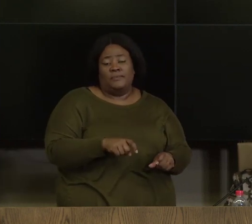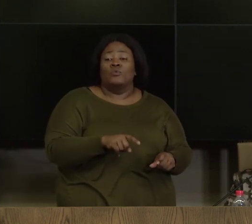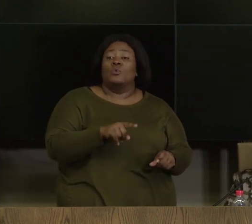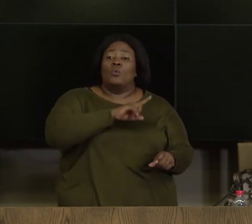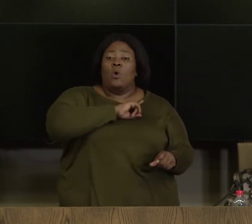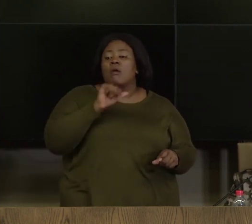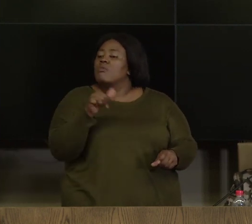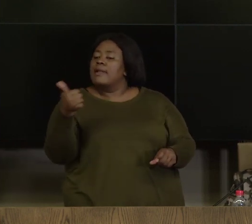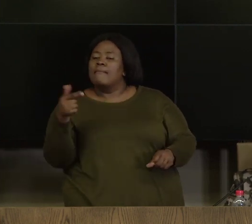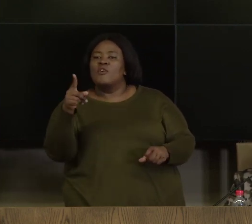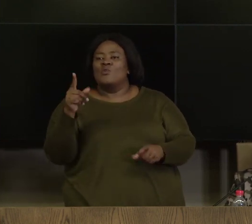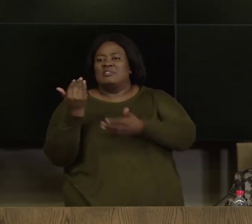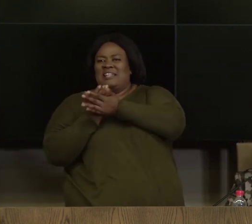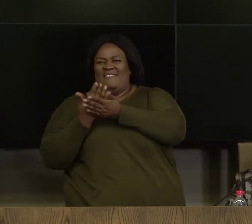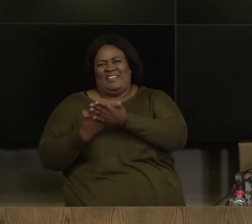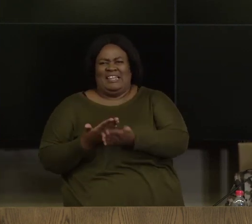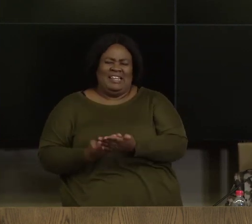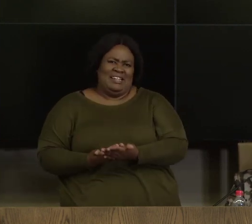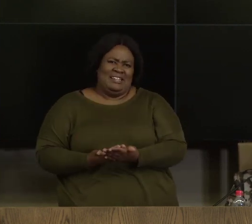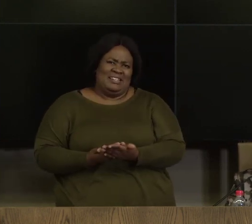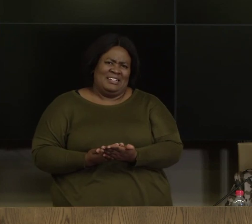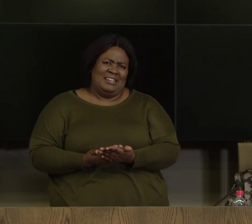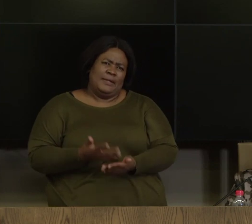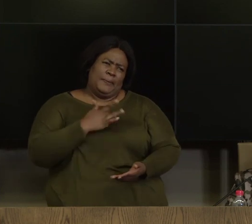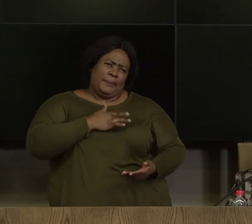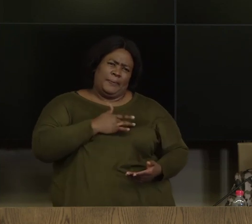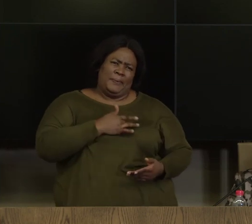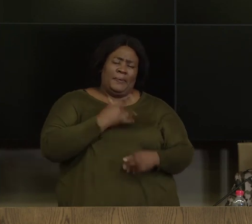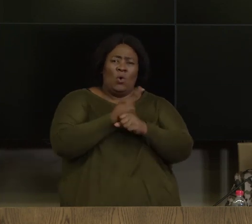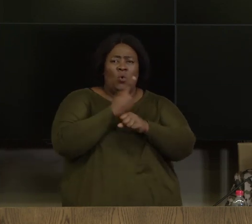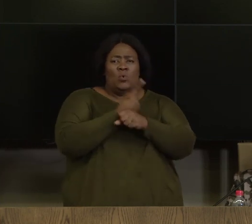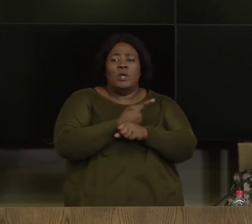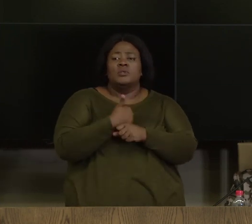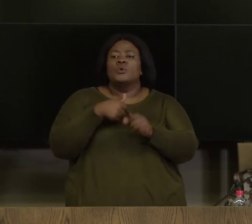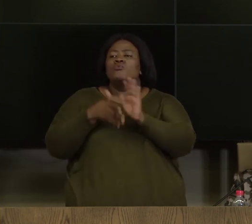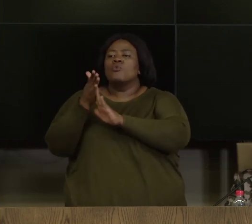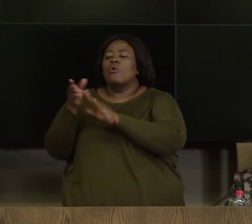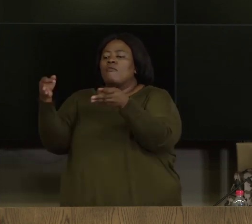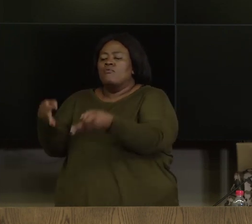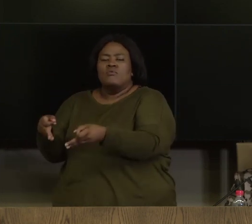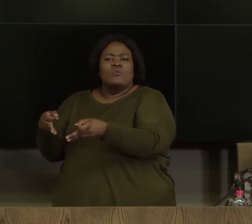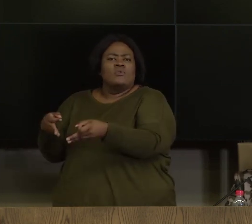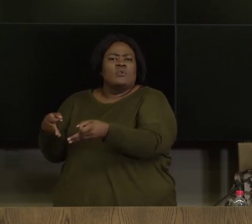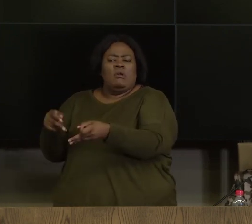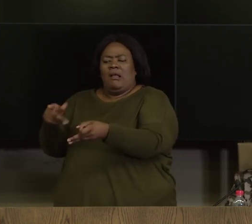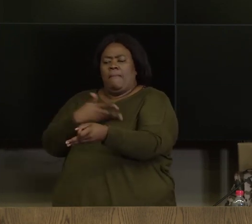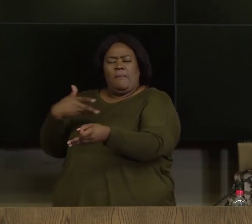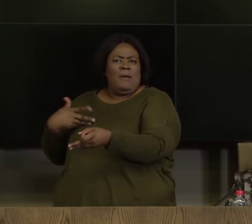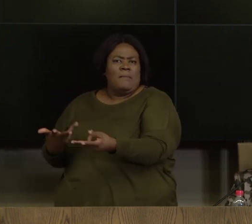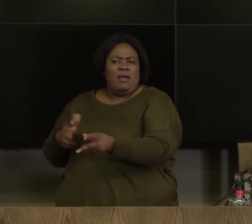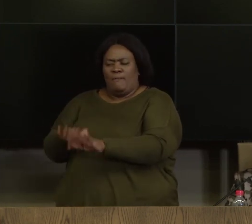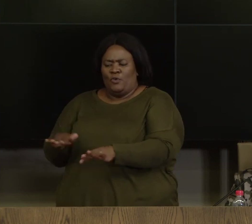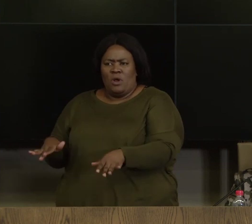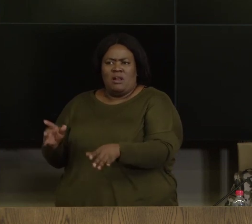usave uneighbor wakho. Ayikho into ebuhlungu njengokuthi at all times sihamba sesiyongcwaba omama, sesiyongcwaba